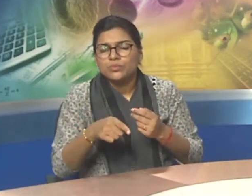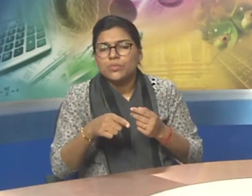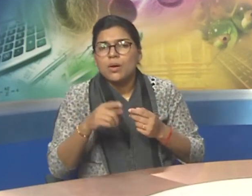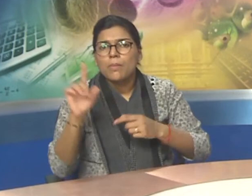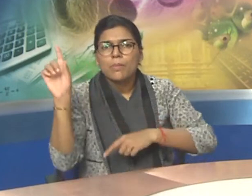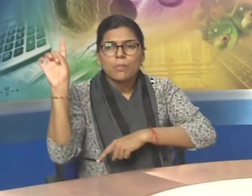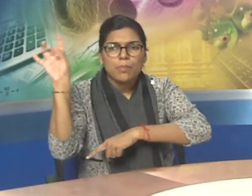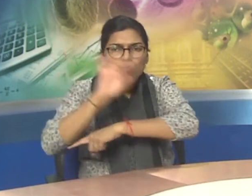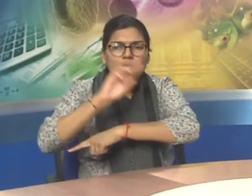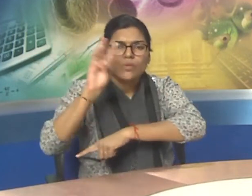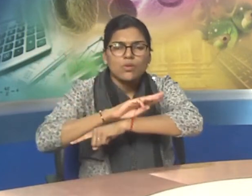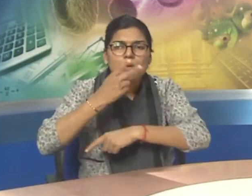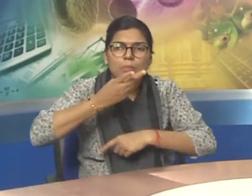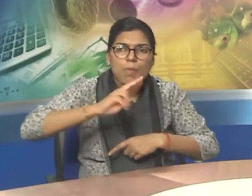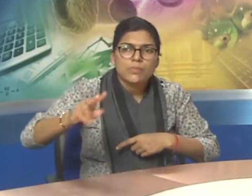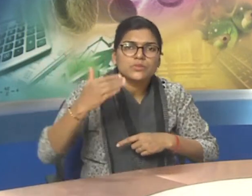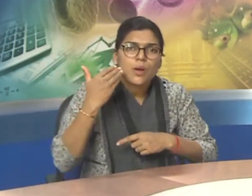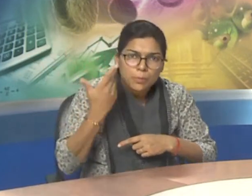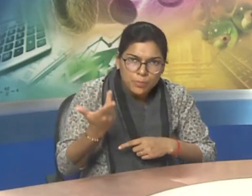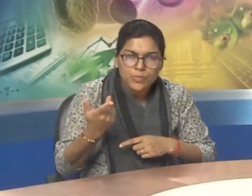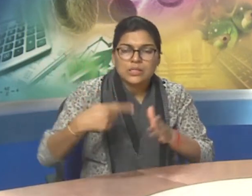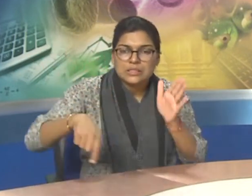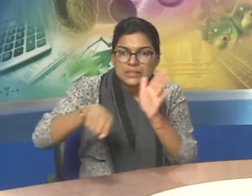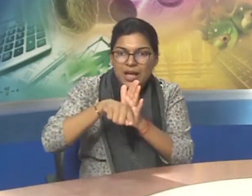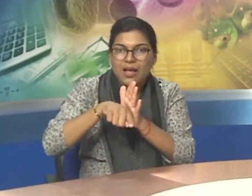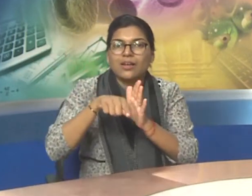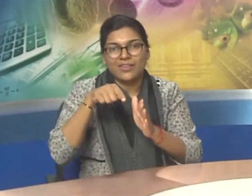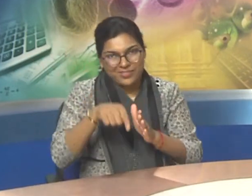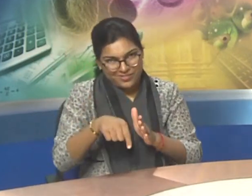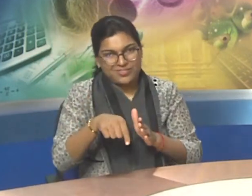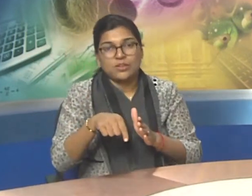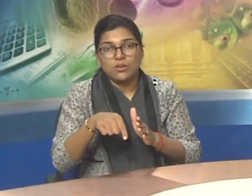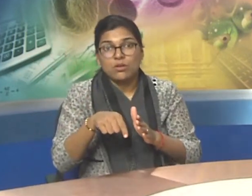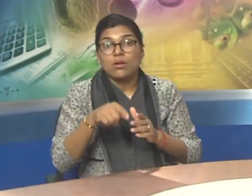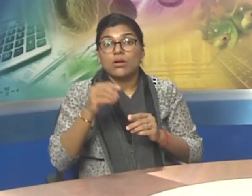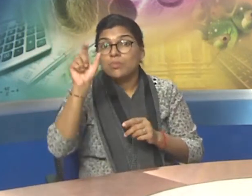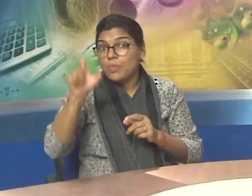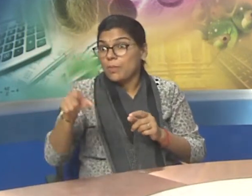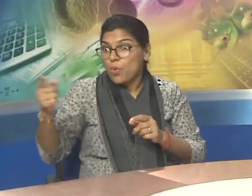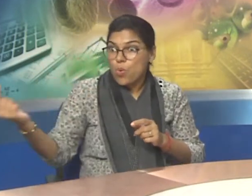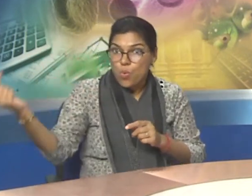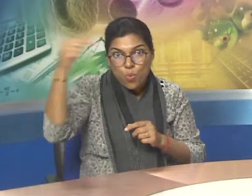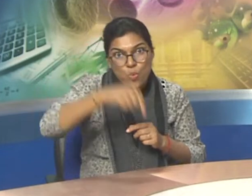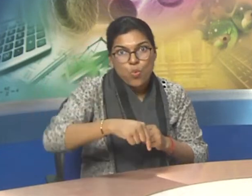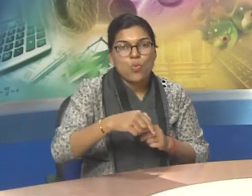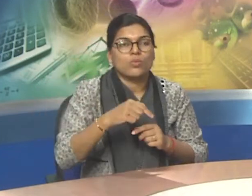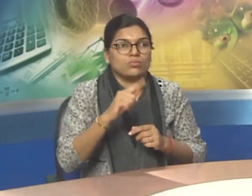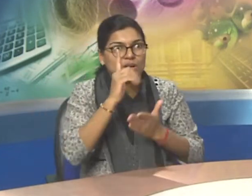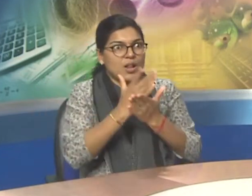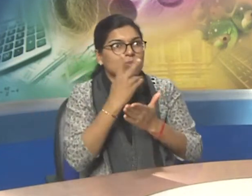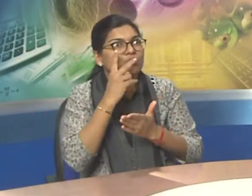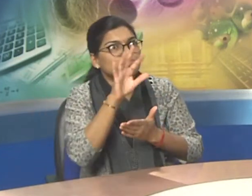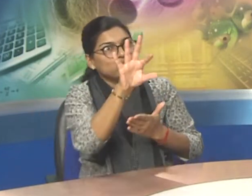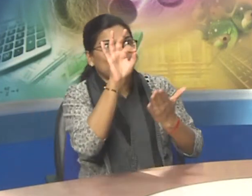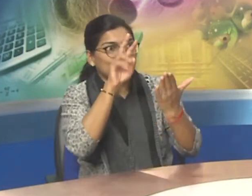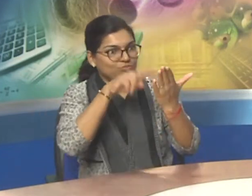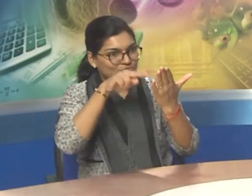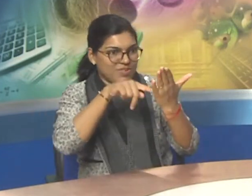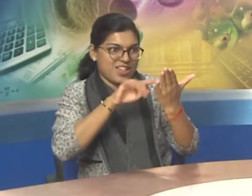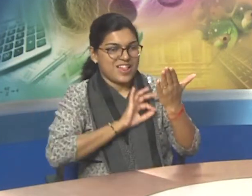book front page or the last page. So in this, every details are placed, the book name, the writer's name, and also